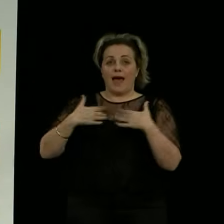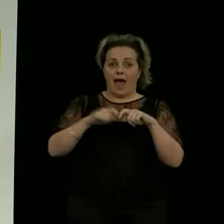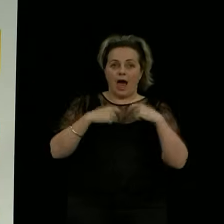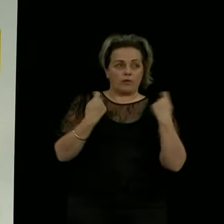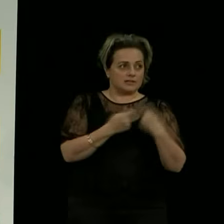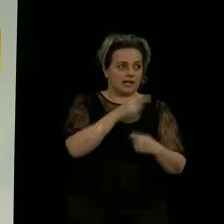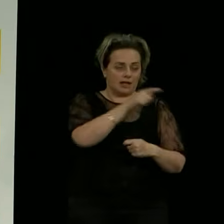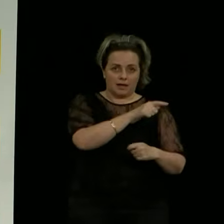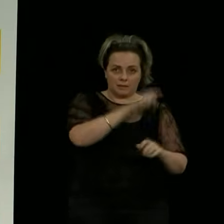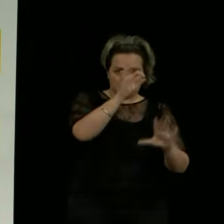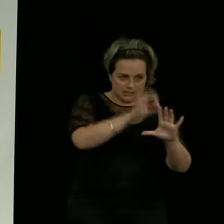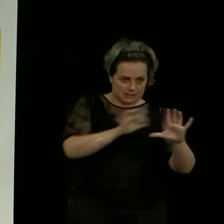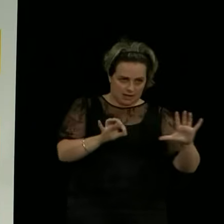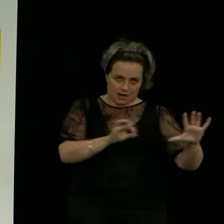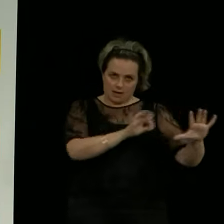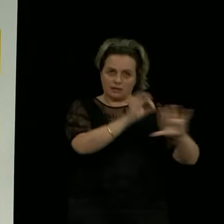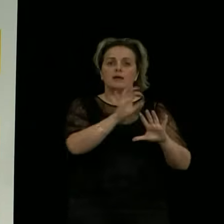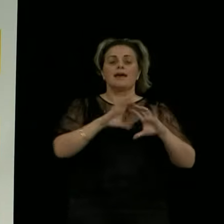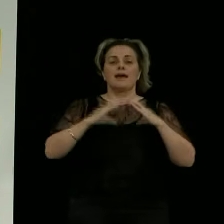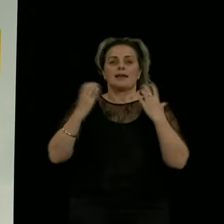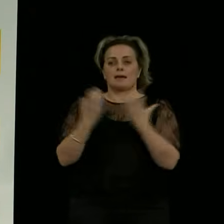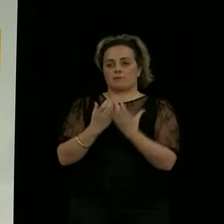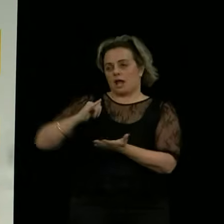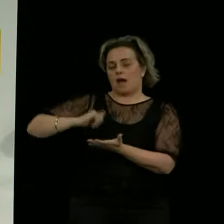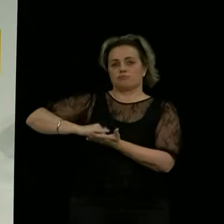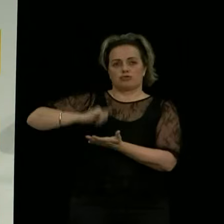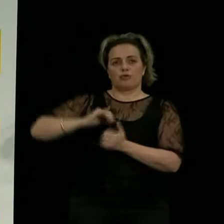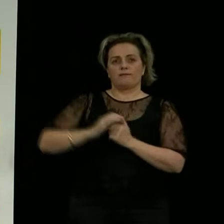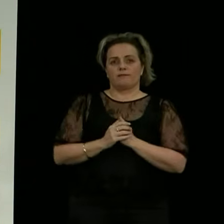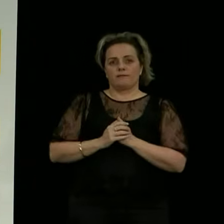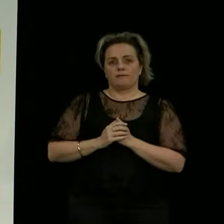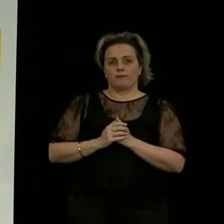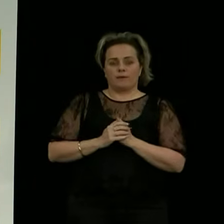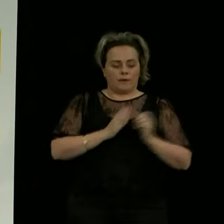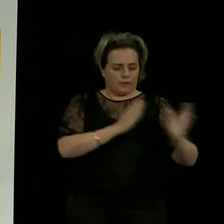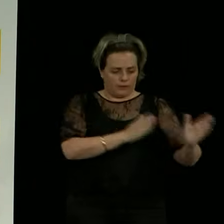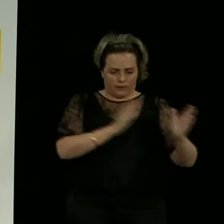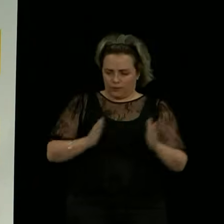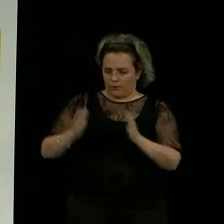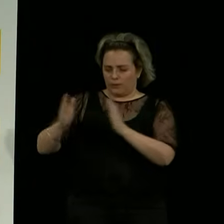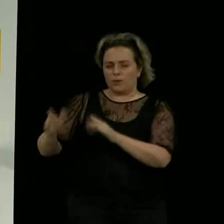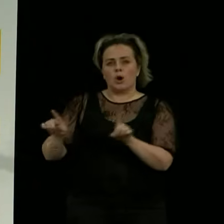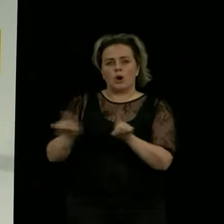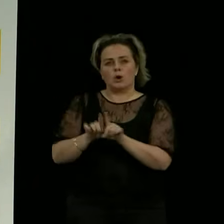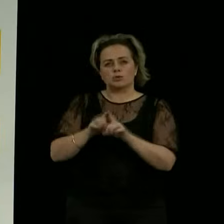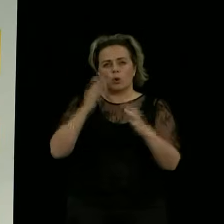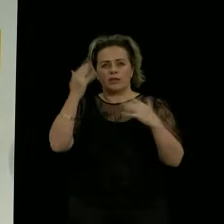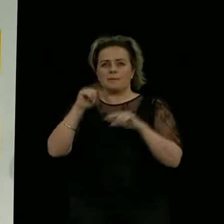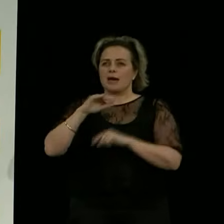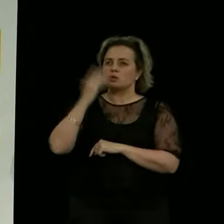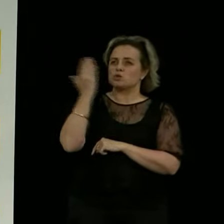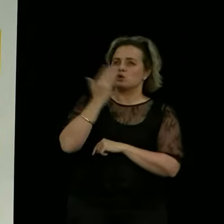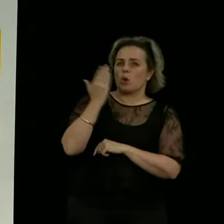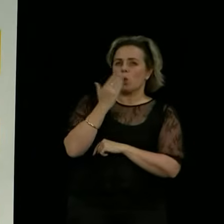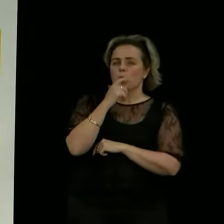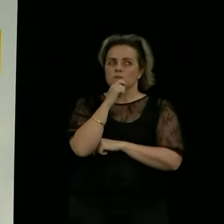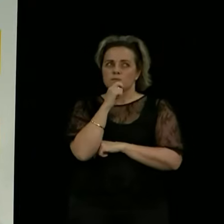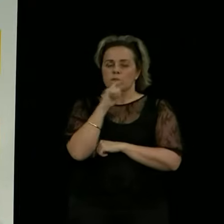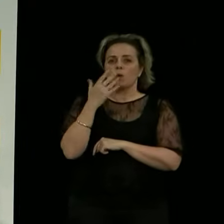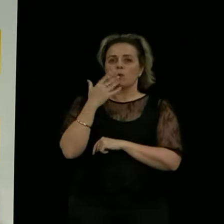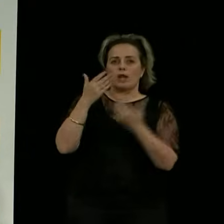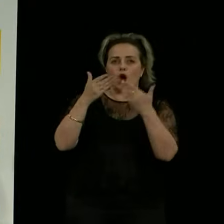been approved by Cabinet. Alongside these phases, the separate question of the reopening of schools has been